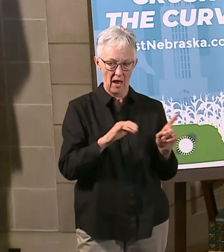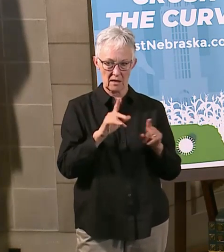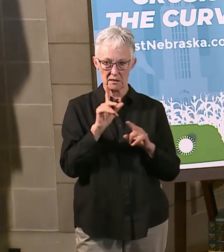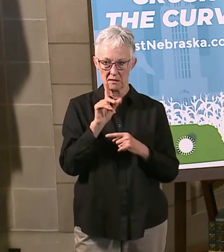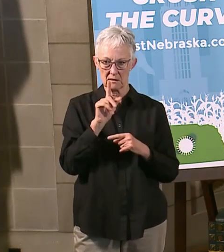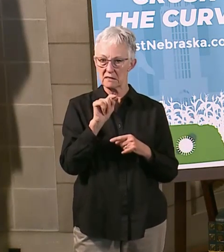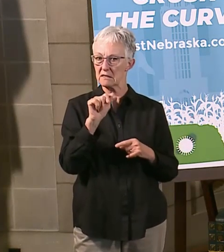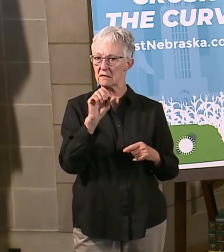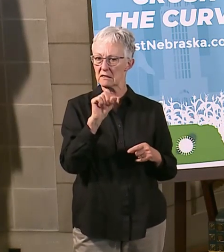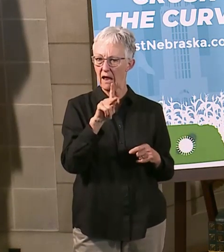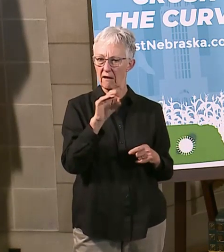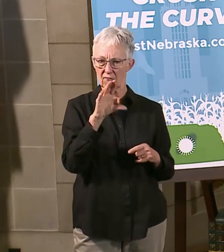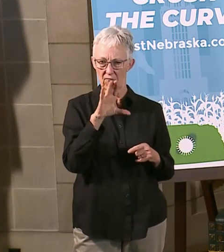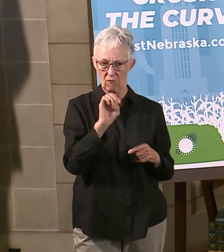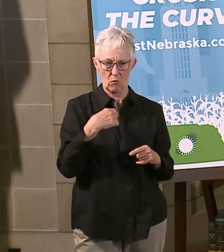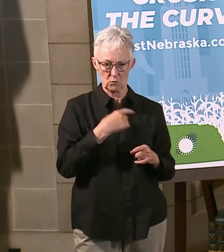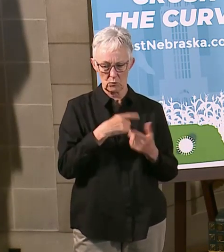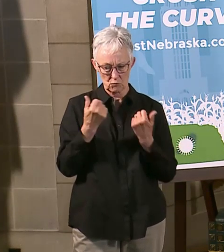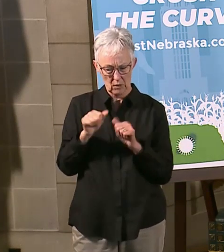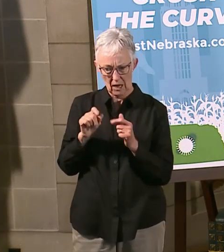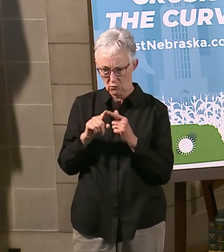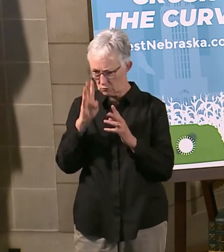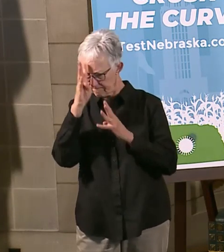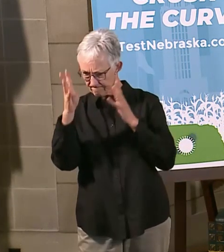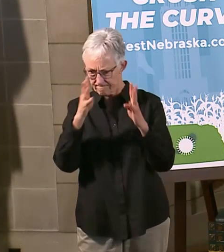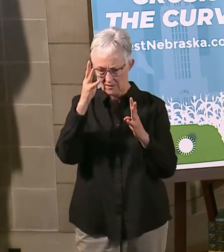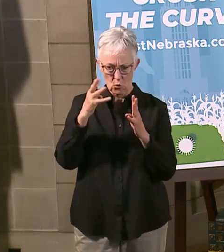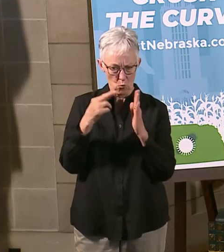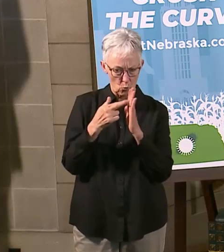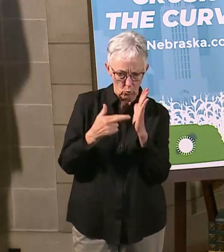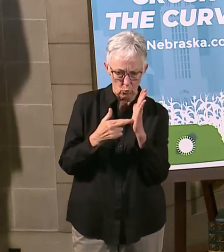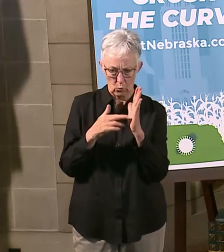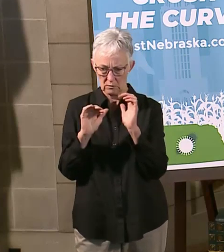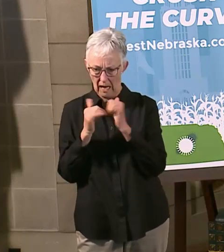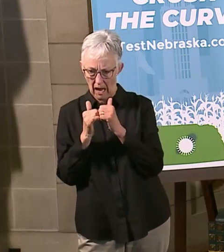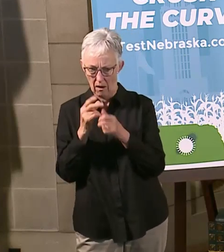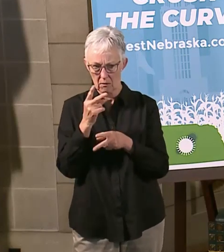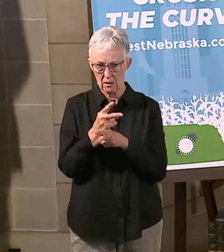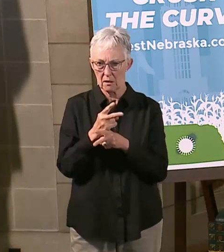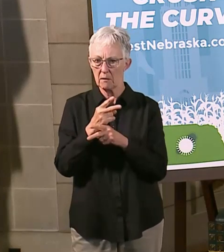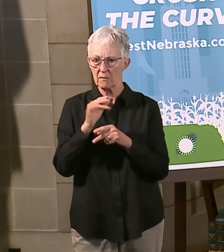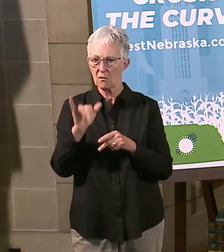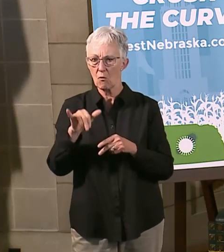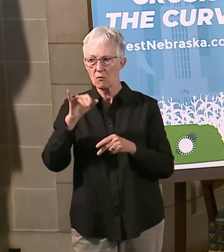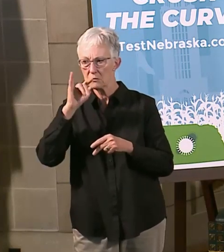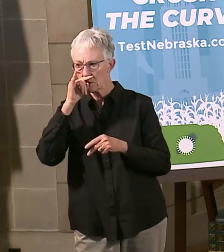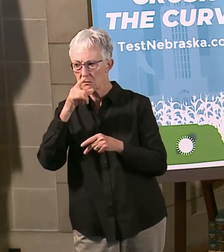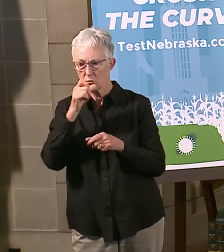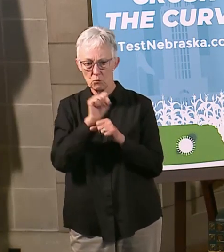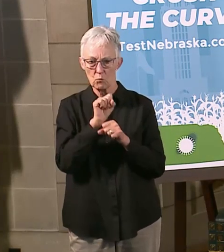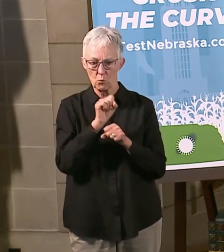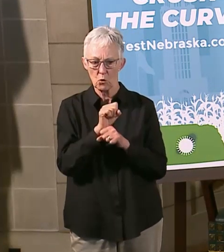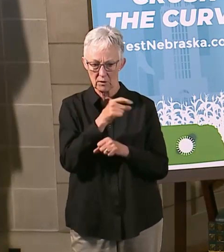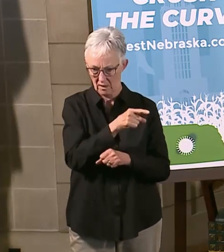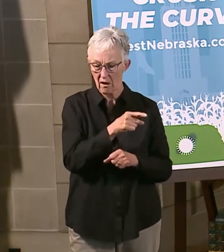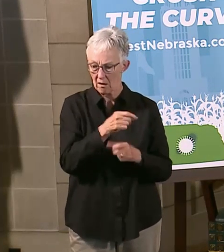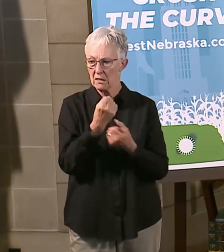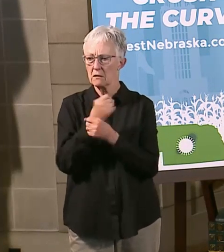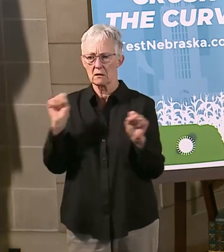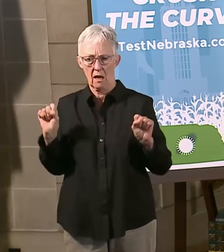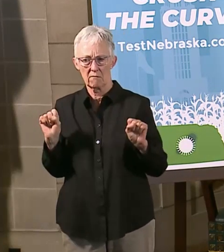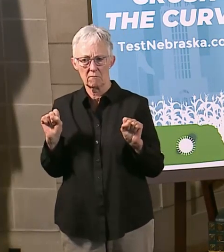from the major seed companies. We have participation from the detasseling contractors, and then we're also will be